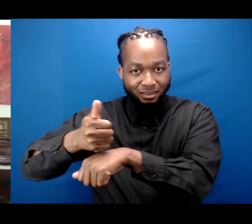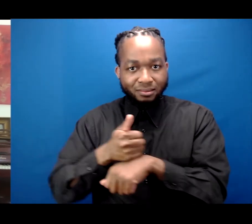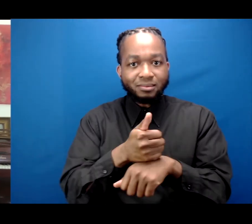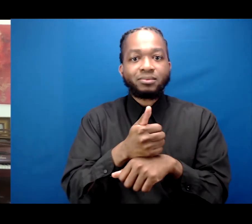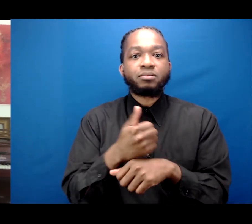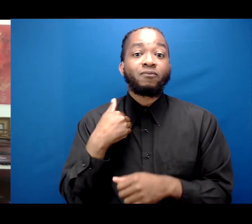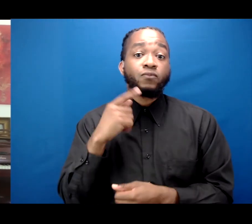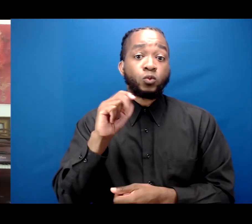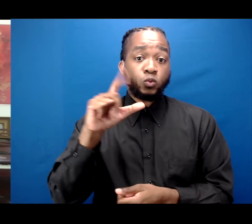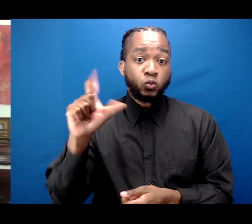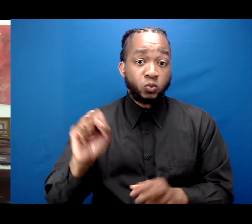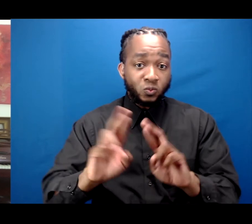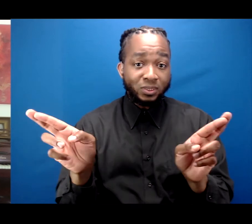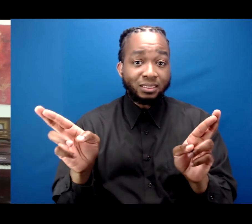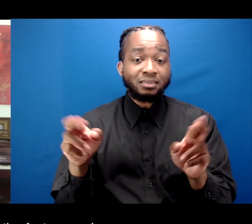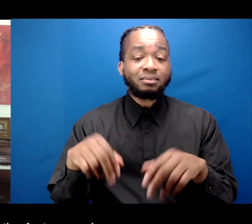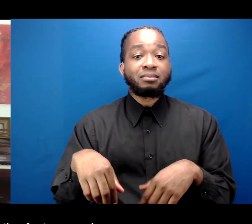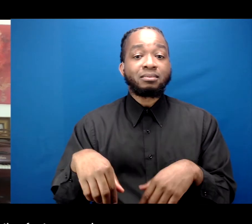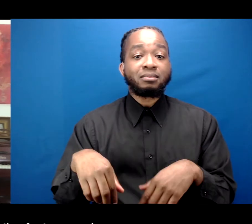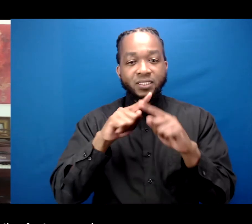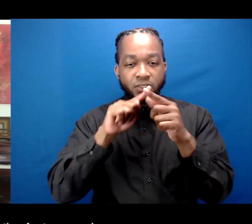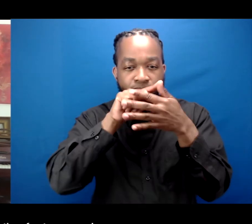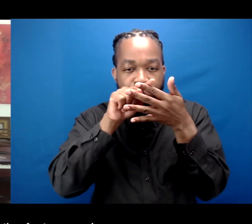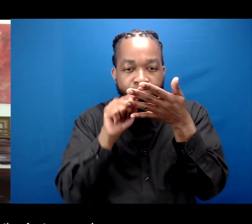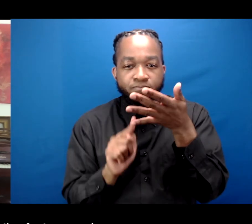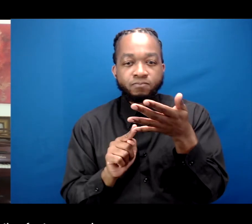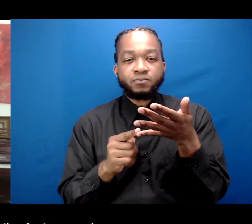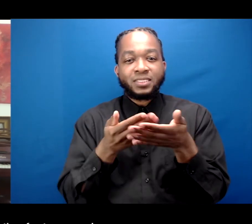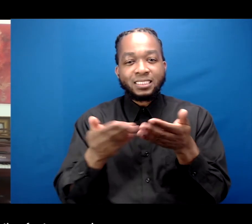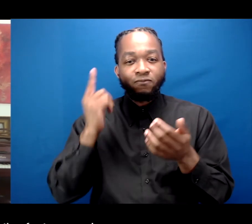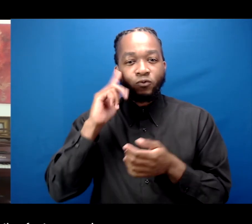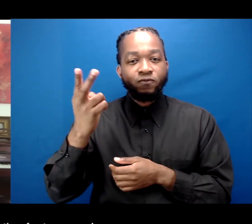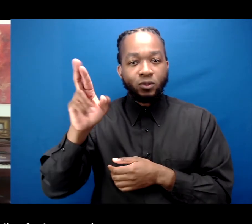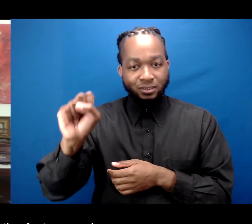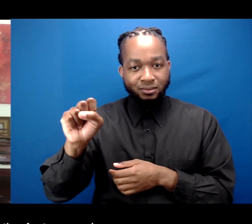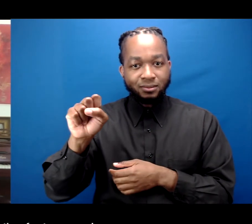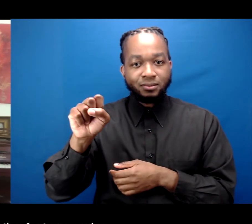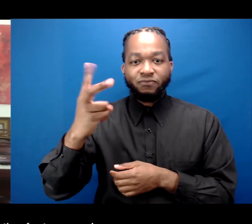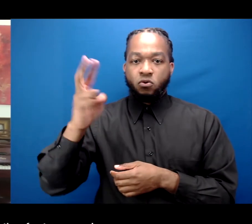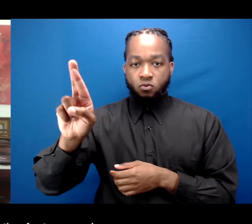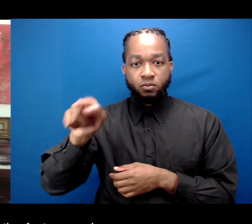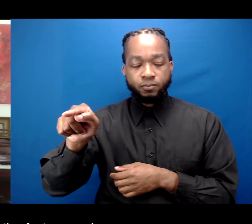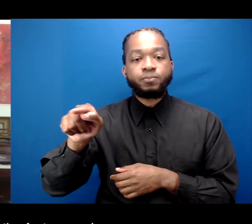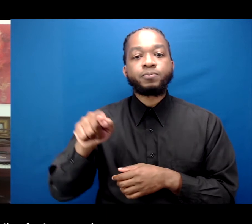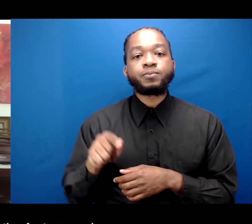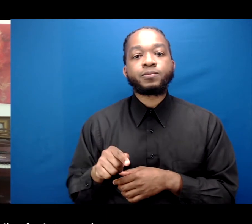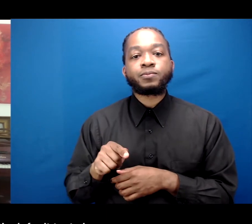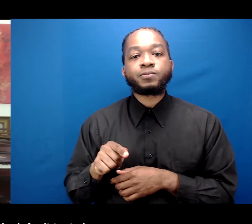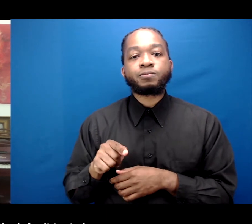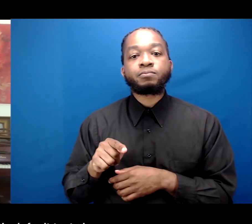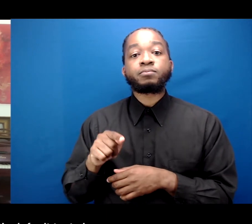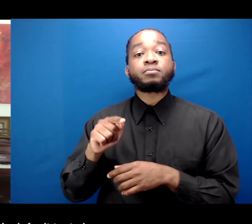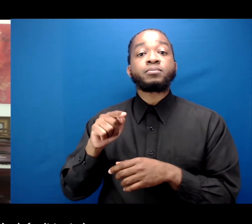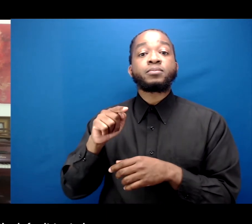you to customize your VR experience. We've moved some existing features under this new accessibility tab, such as the ability to